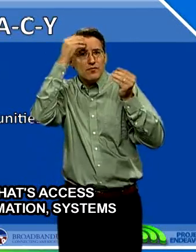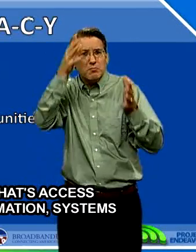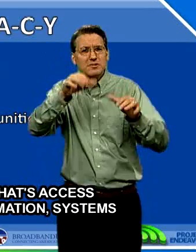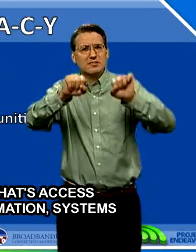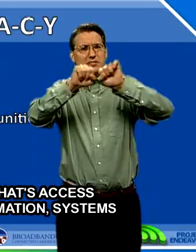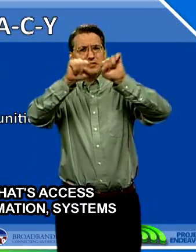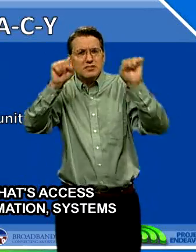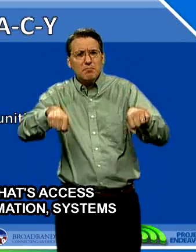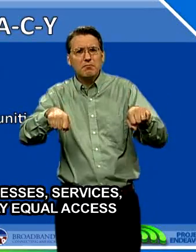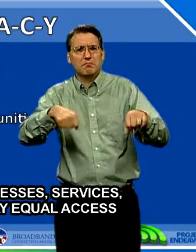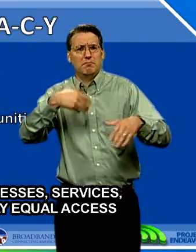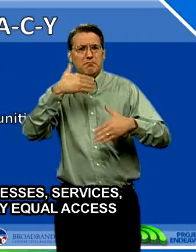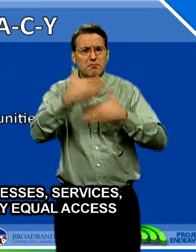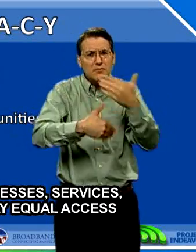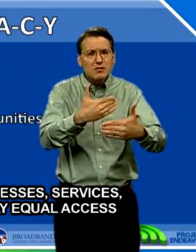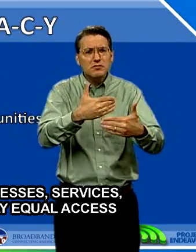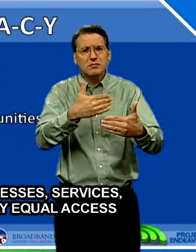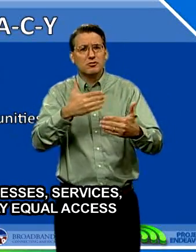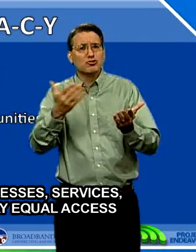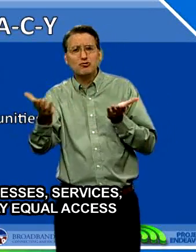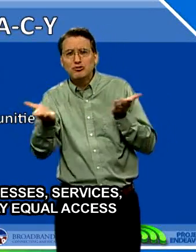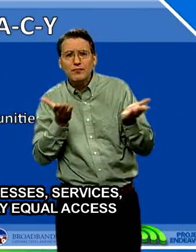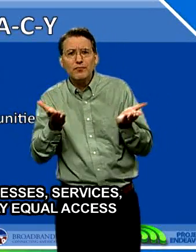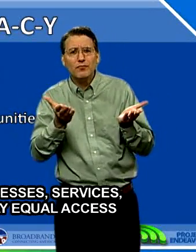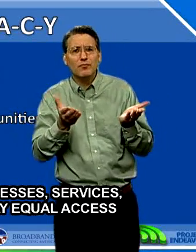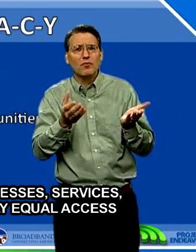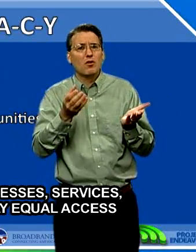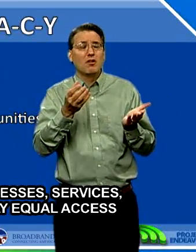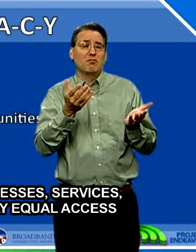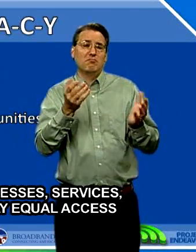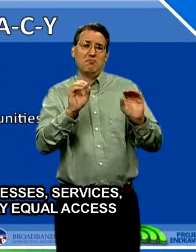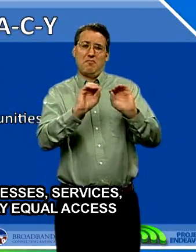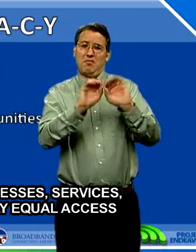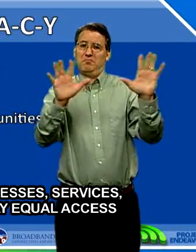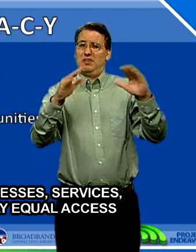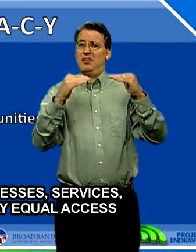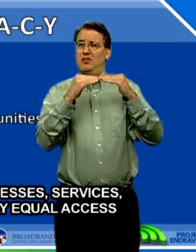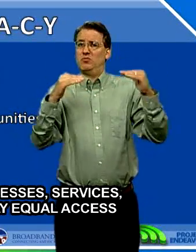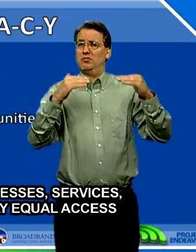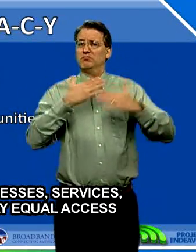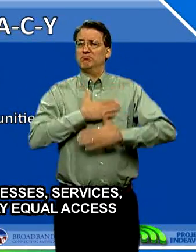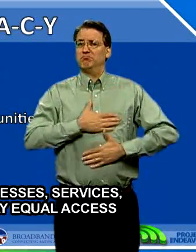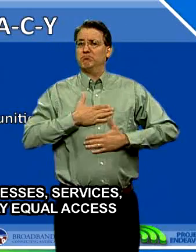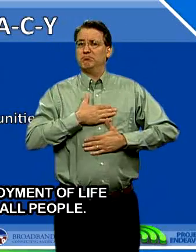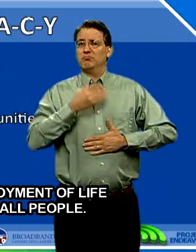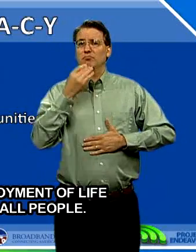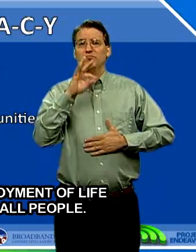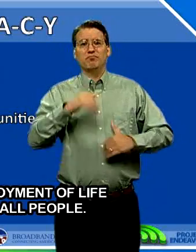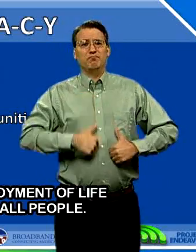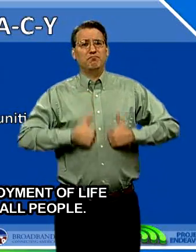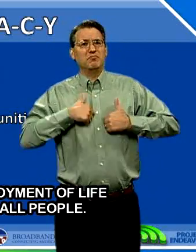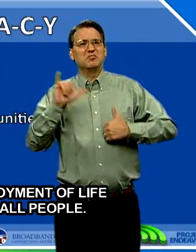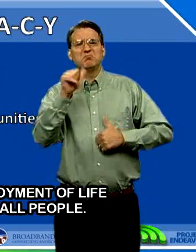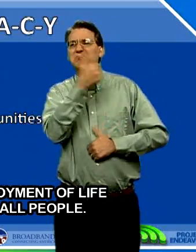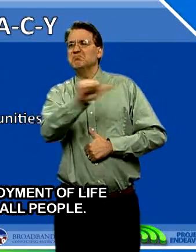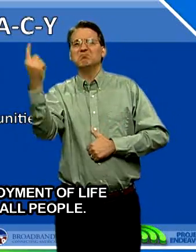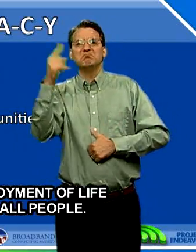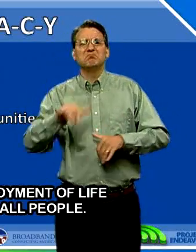information, systems and processes, services, obviously equal access to enjoyment of life for